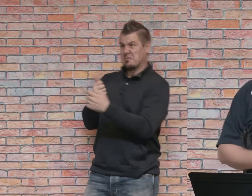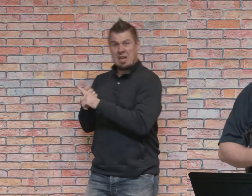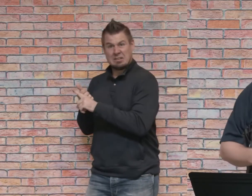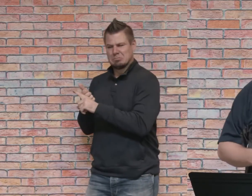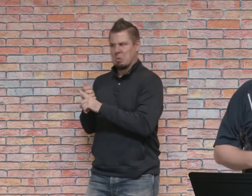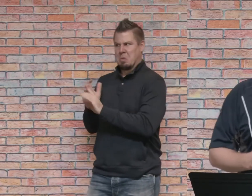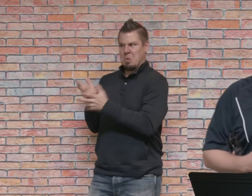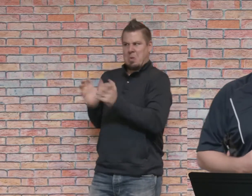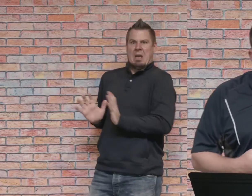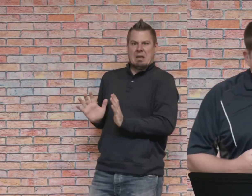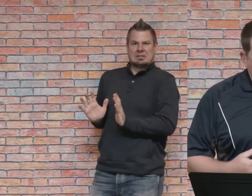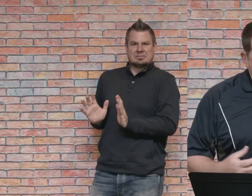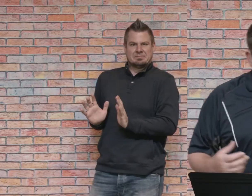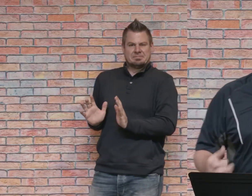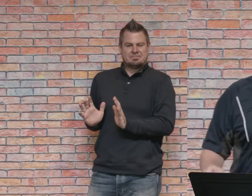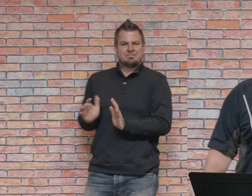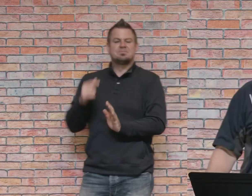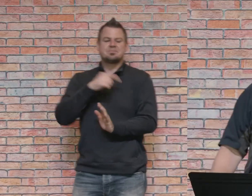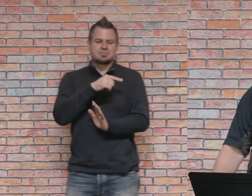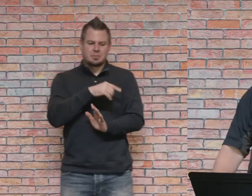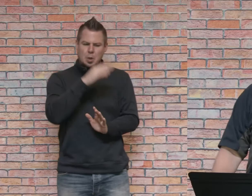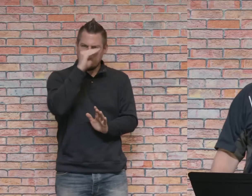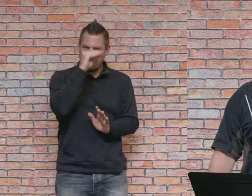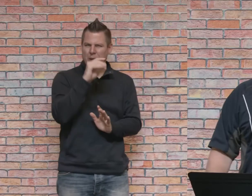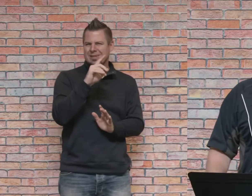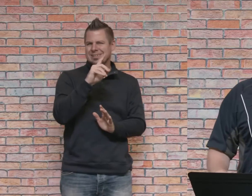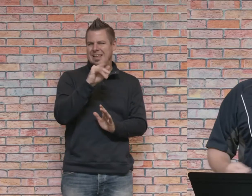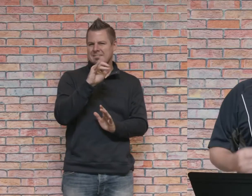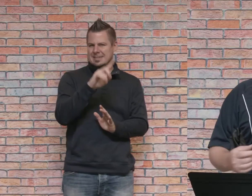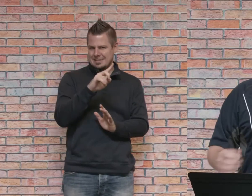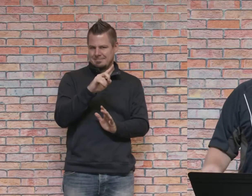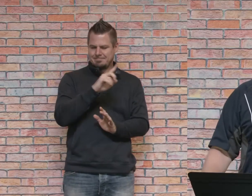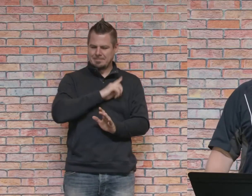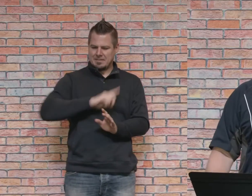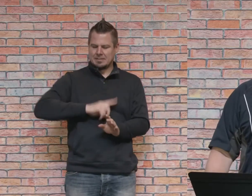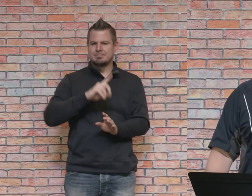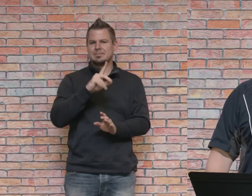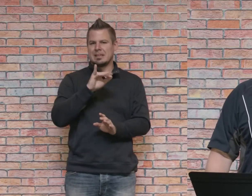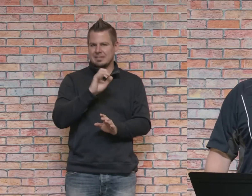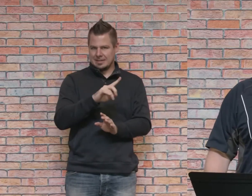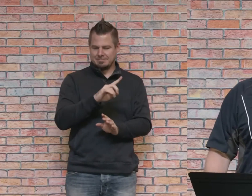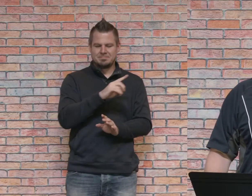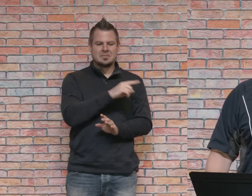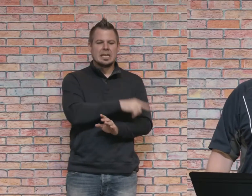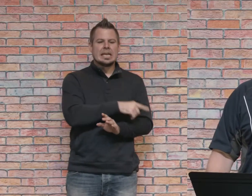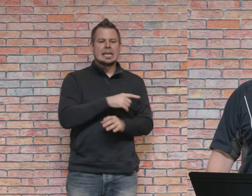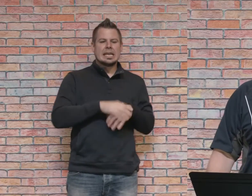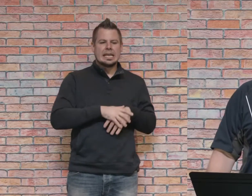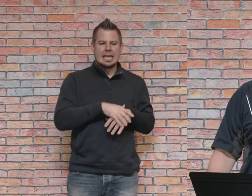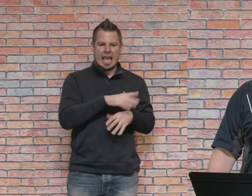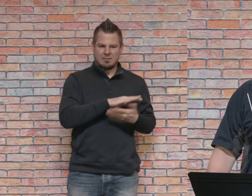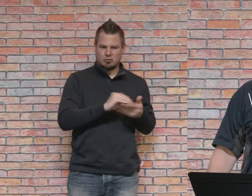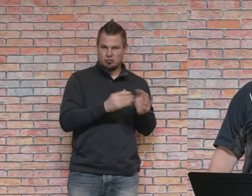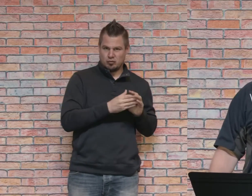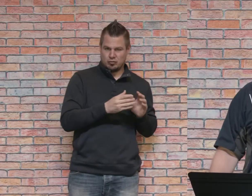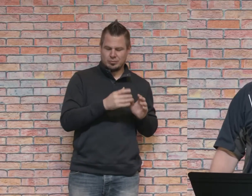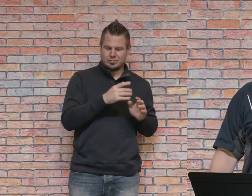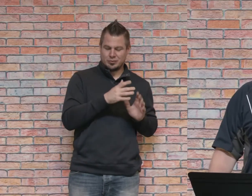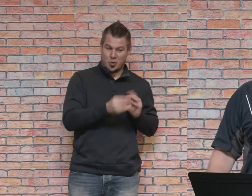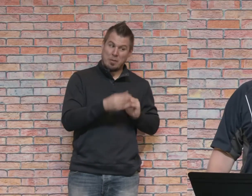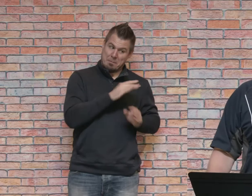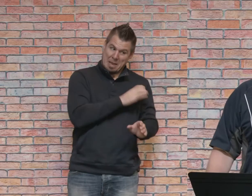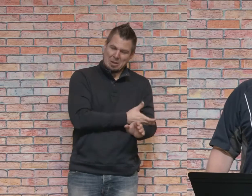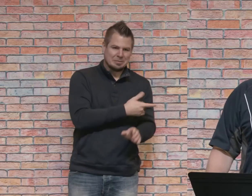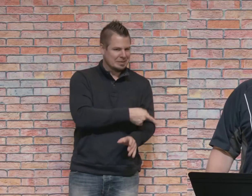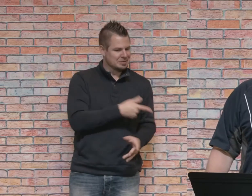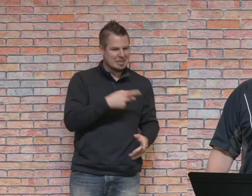which I love because it just shows it doesn't matter how old you are. You have a story, and your story has power. Whatever your age